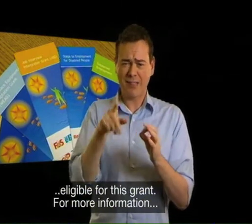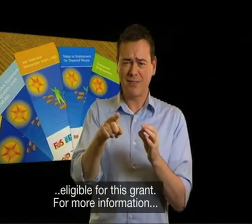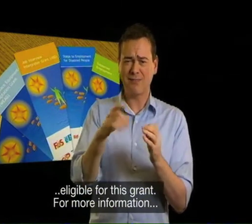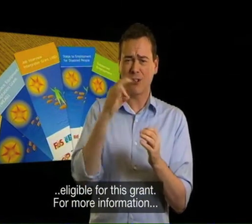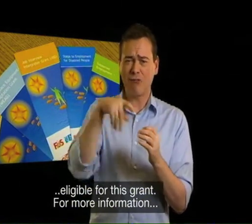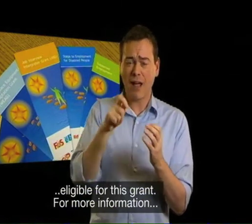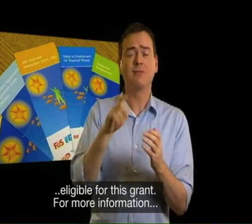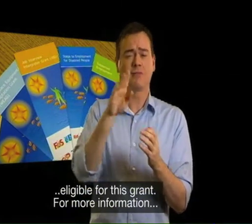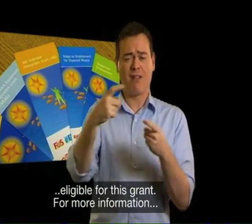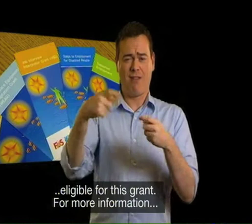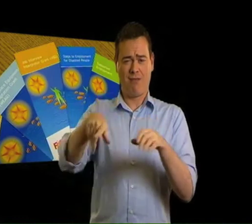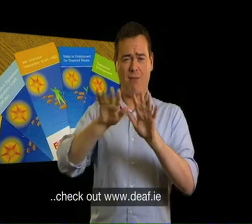more information, check out